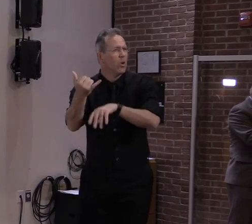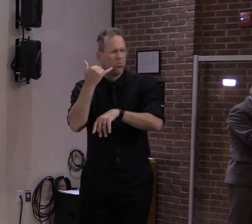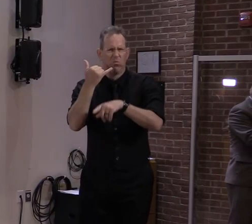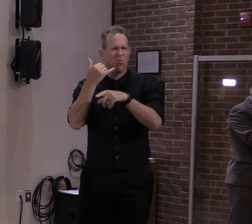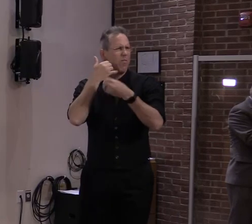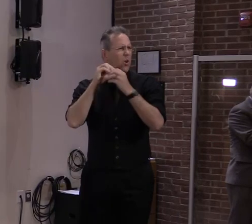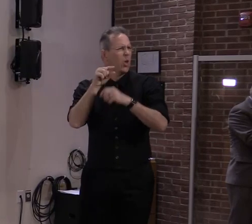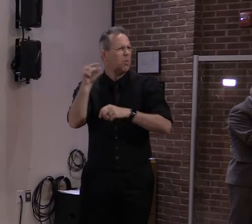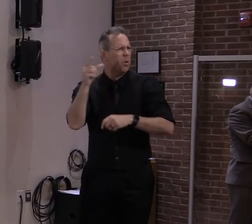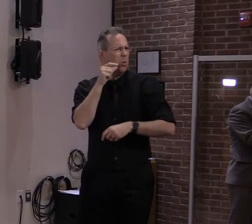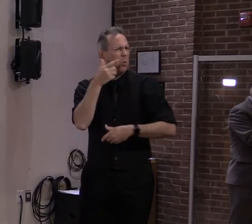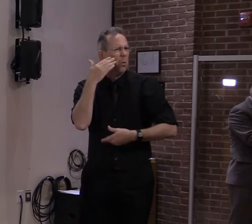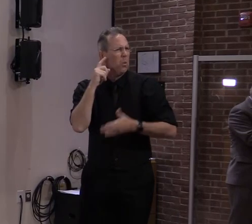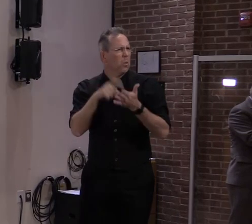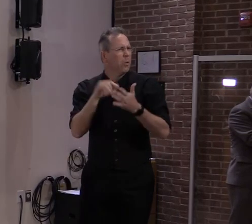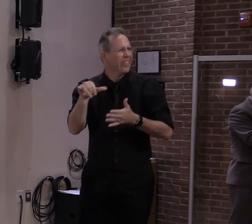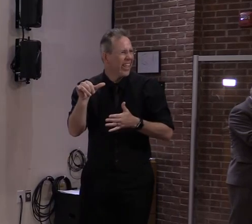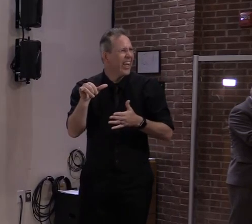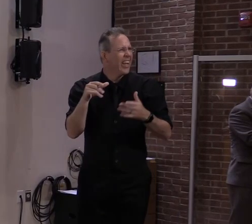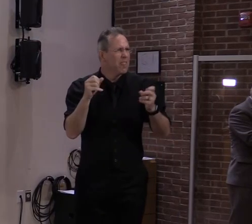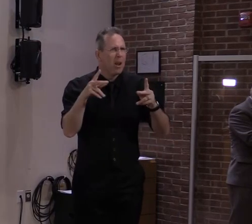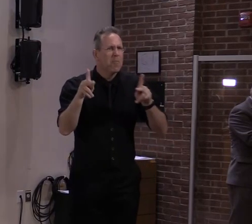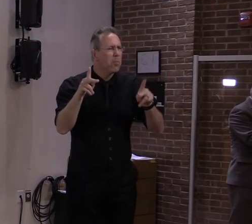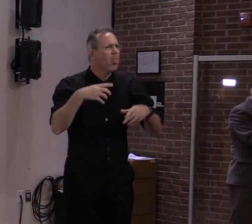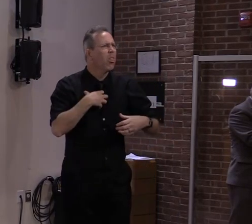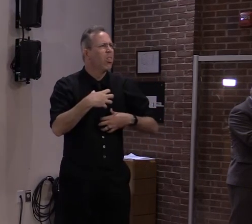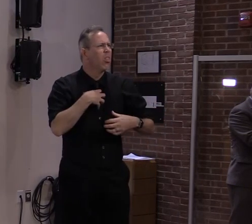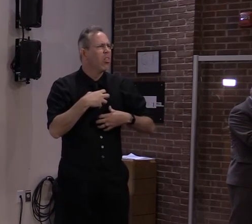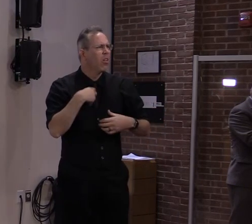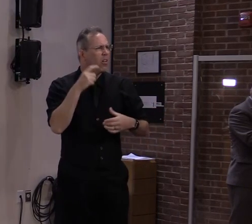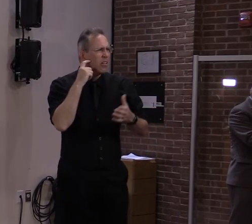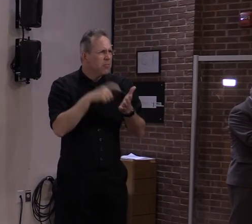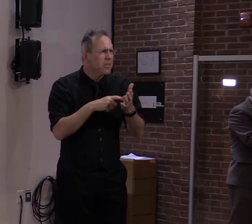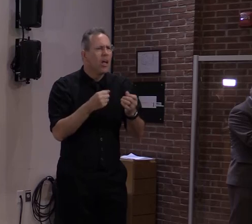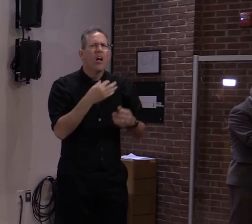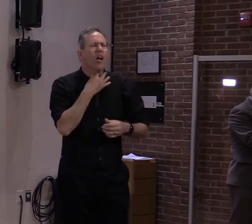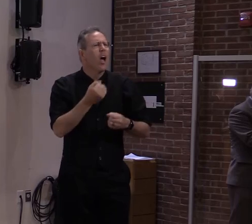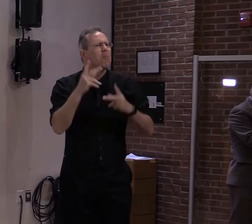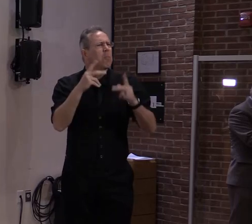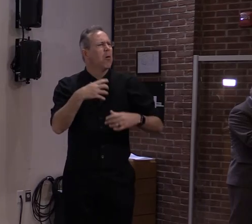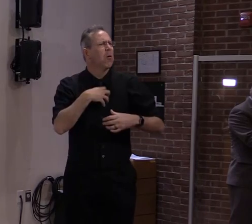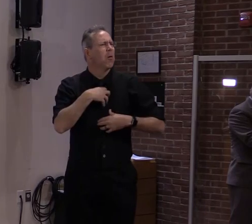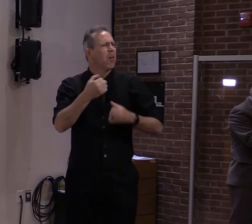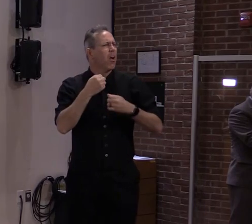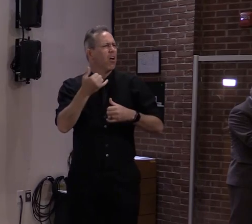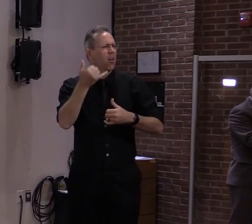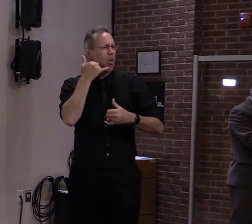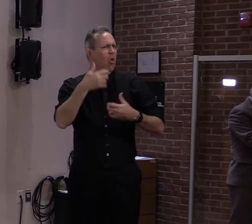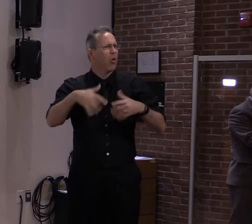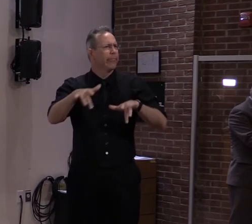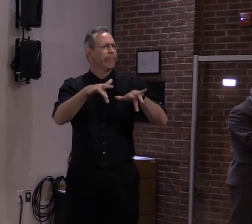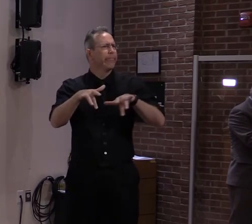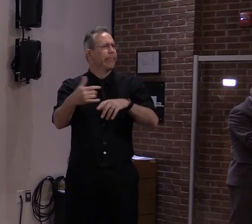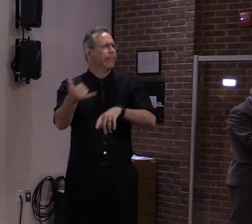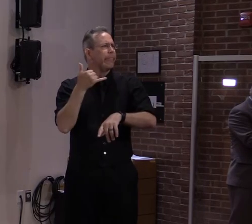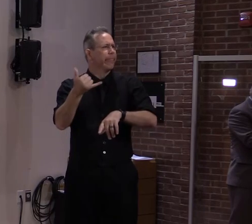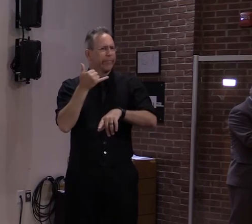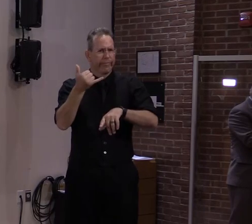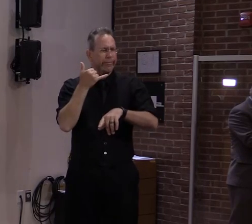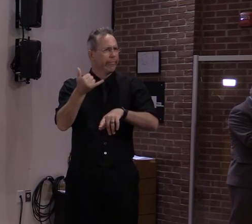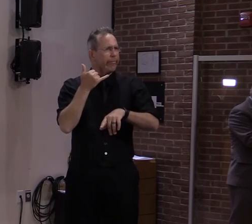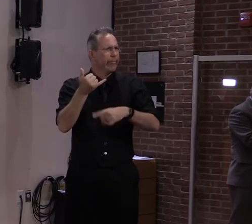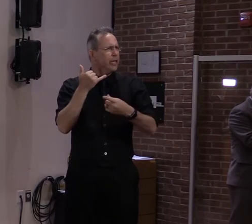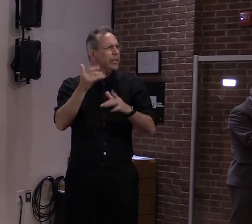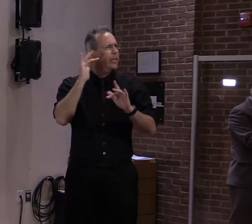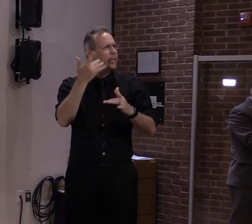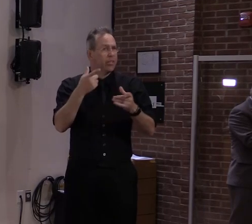or maybe the Attorney General would be the appropriate place to find that, but I just don't have it.